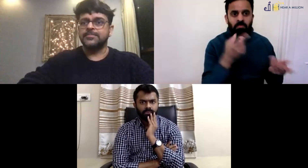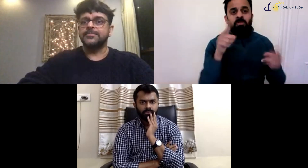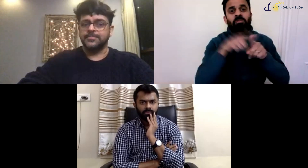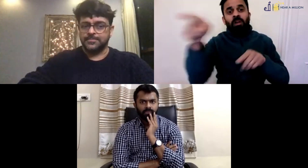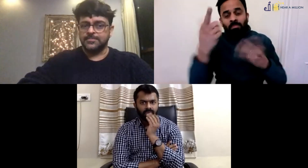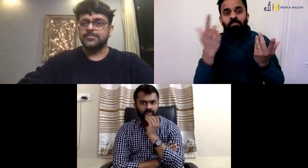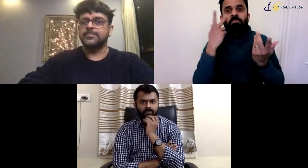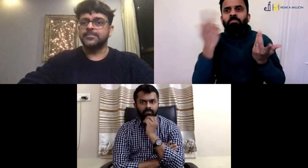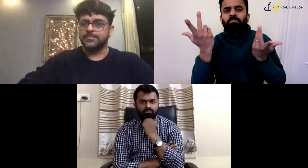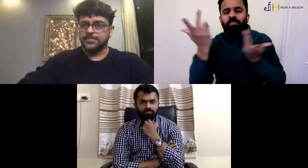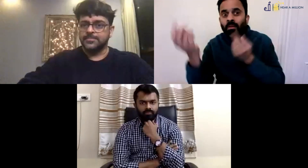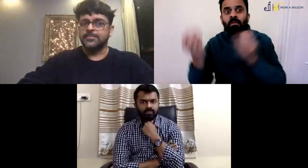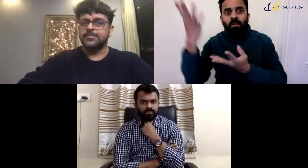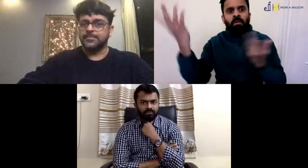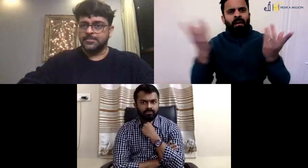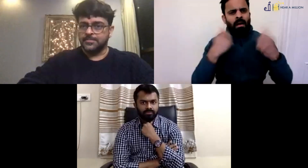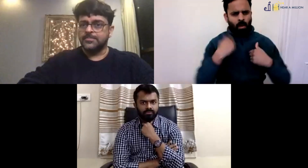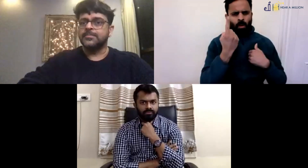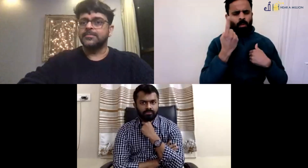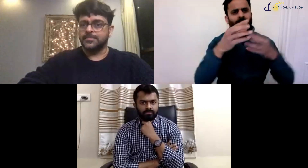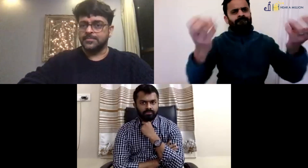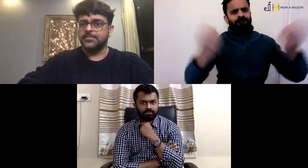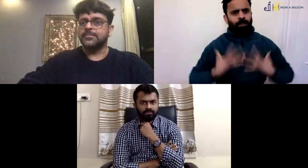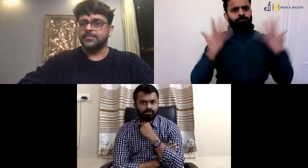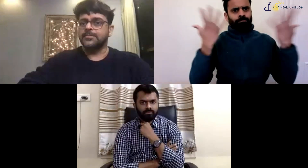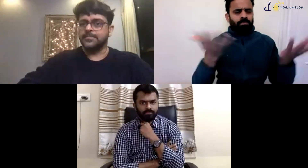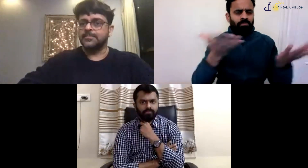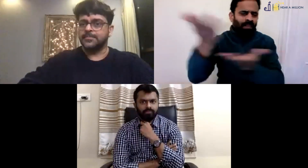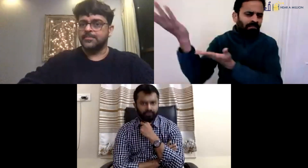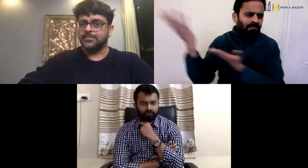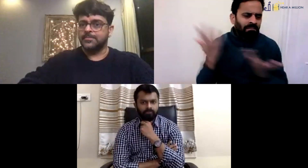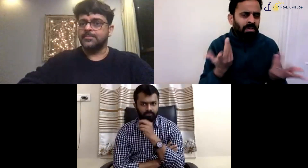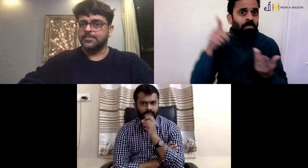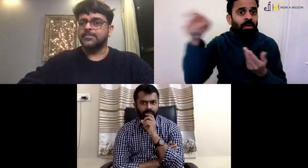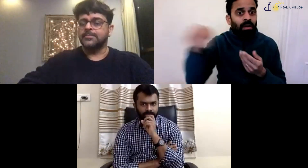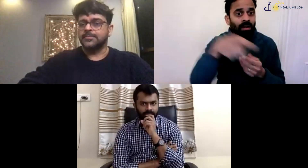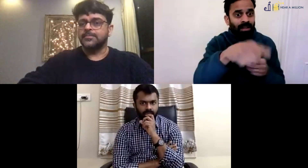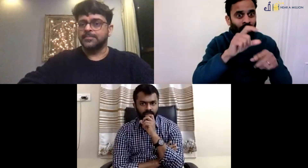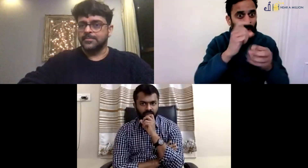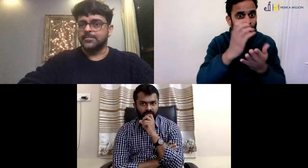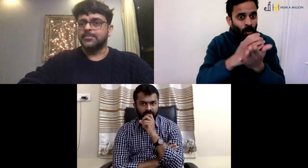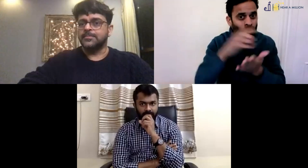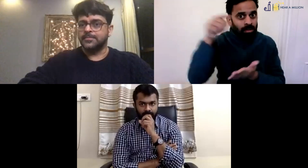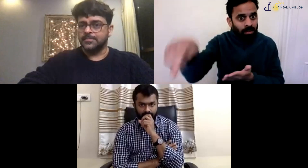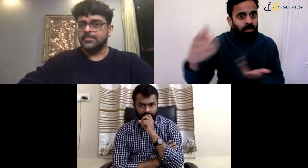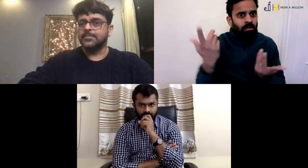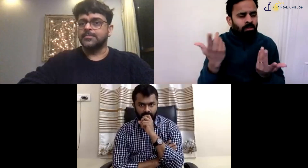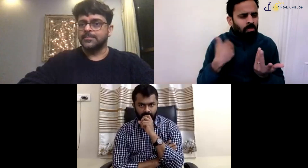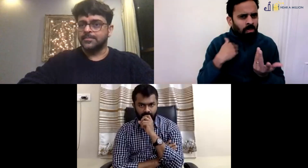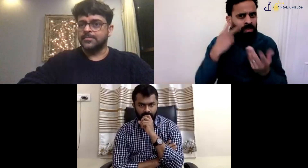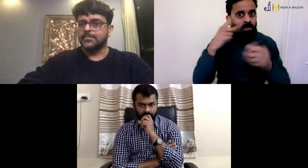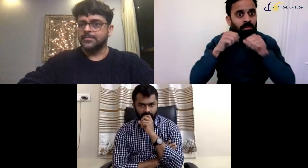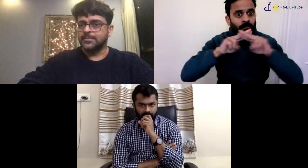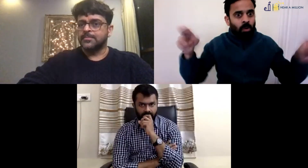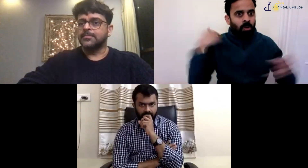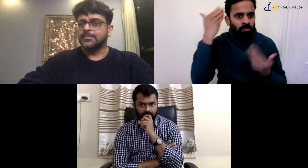So that was one. And yeah, I think I'm not the only one which is doing great courses. There are